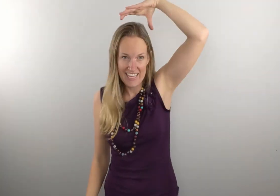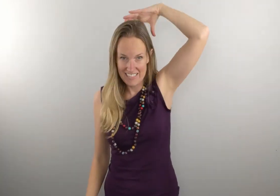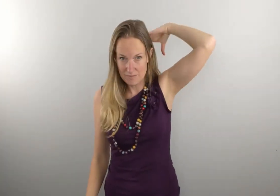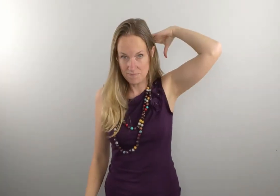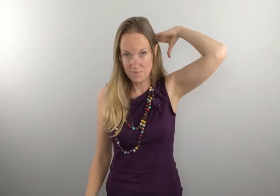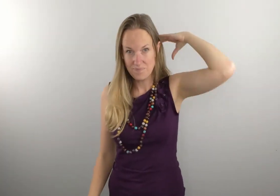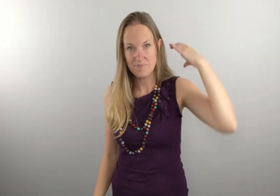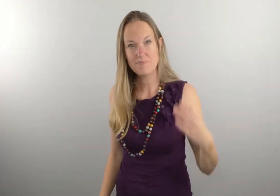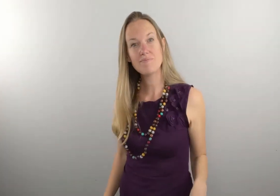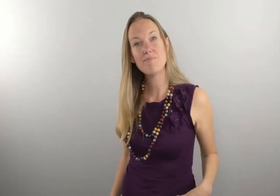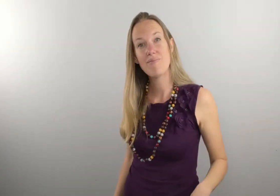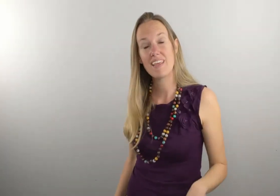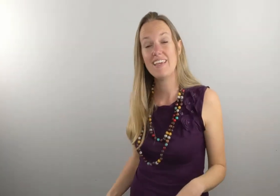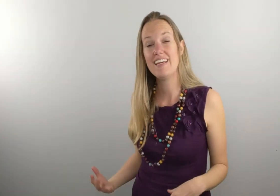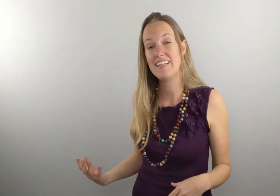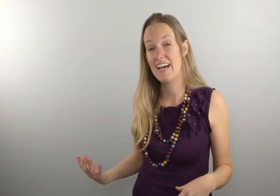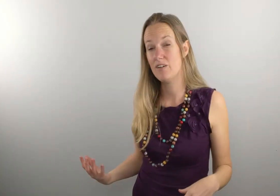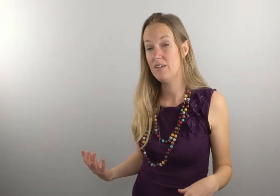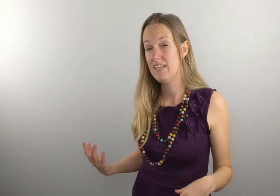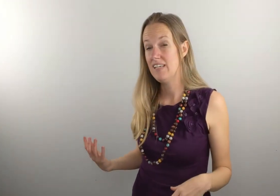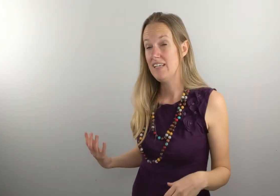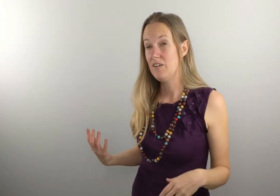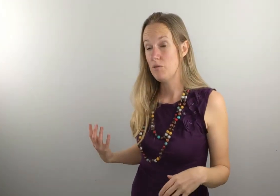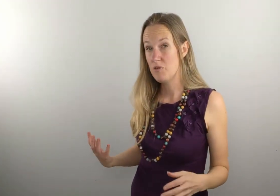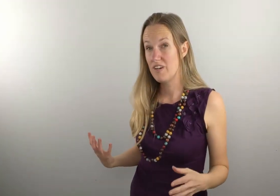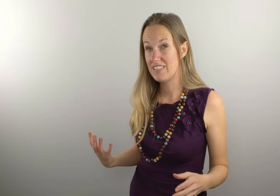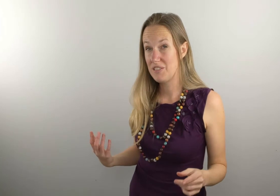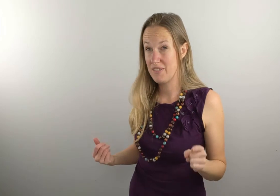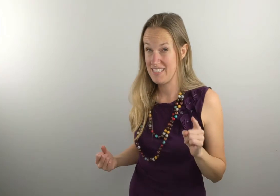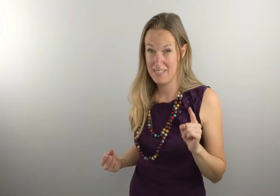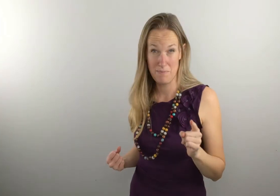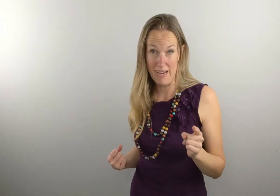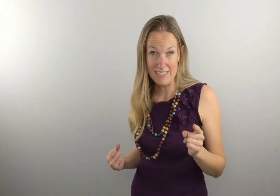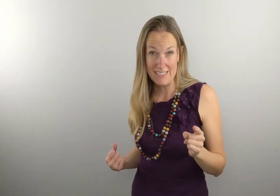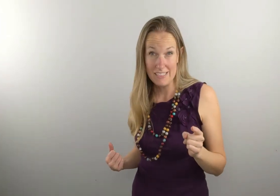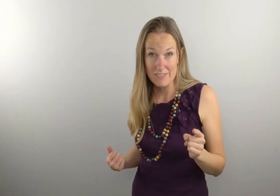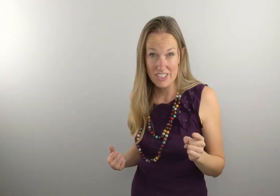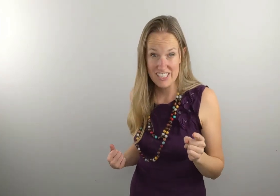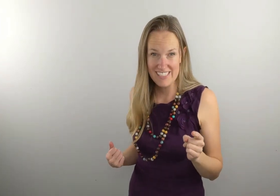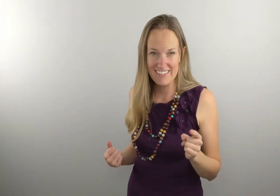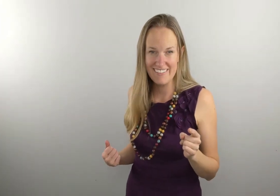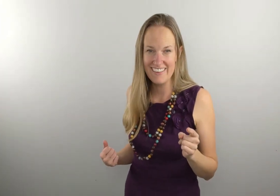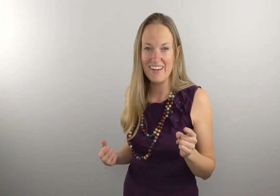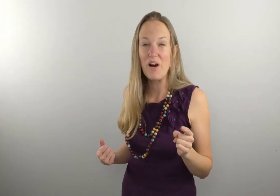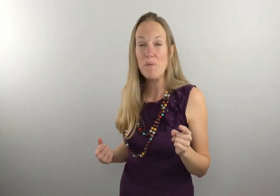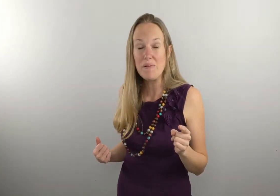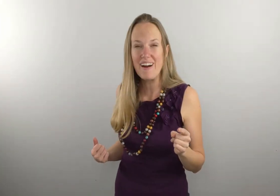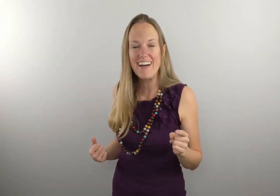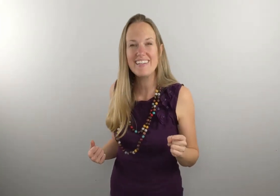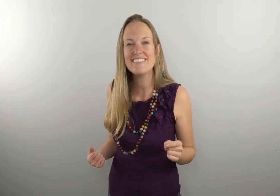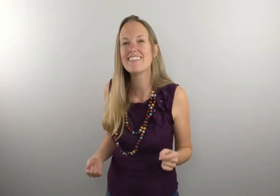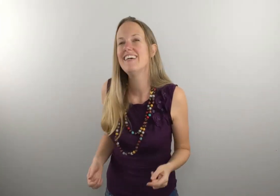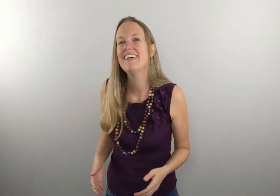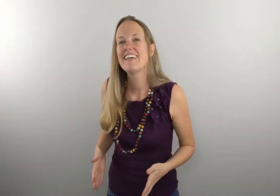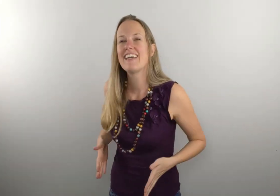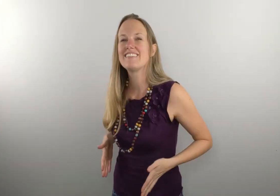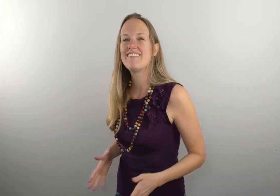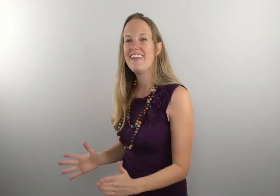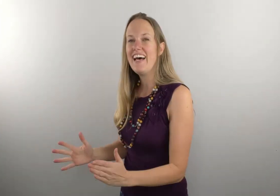lion. Okay, and now we'll move on to what I suspect is verse 2, let hope arise. Okay, so